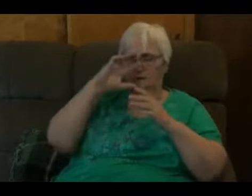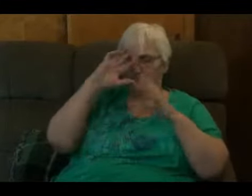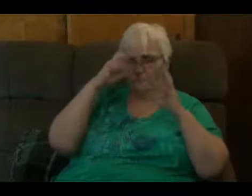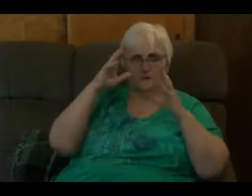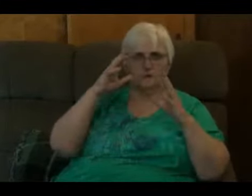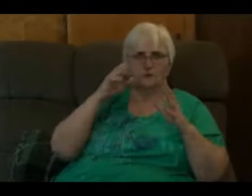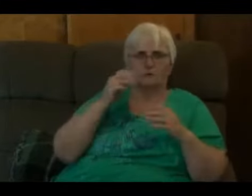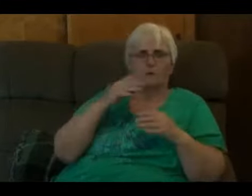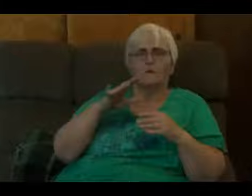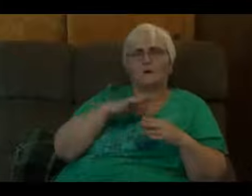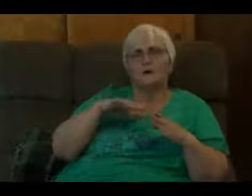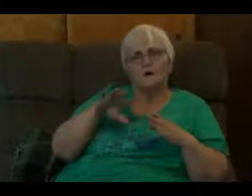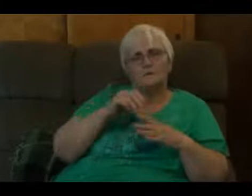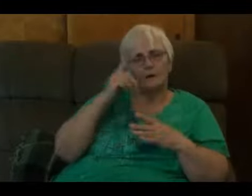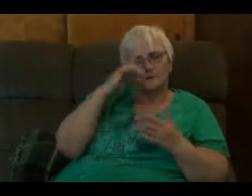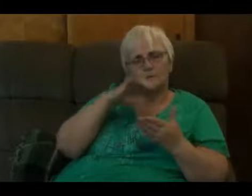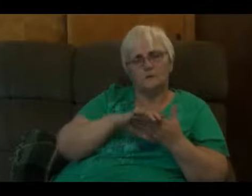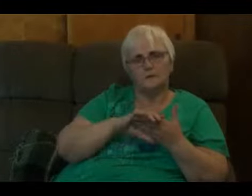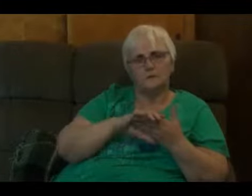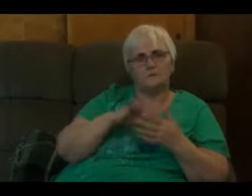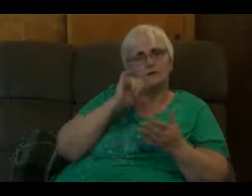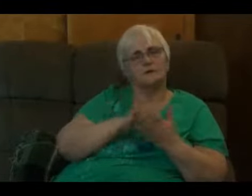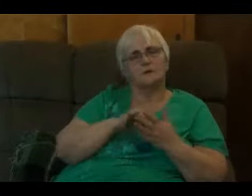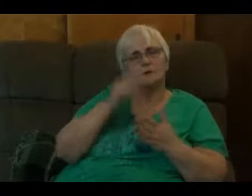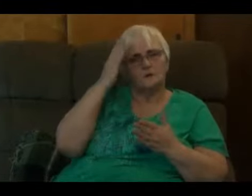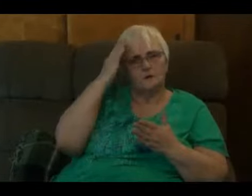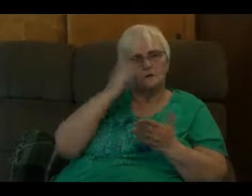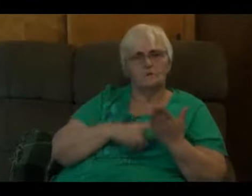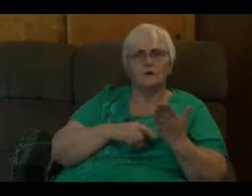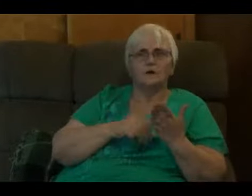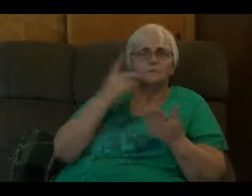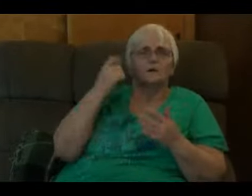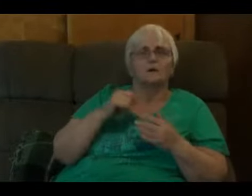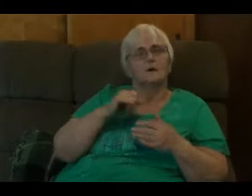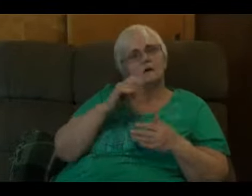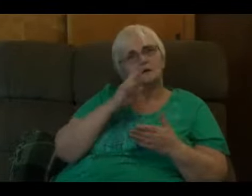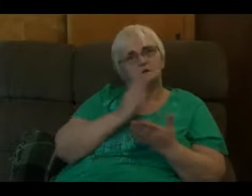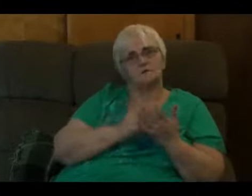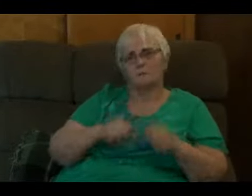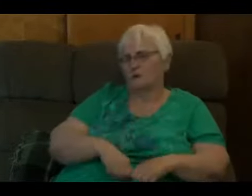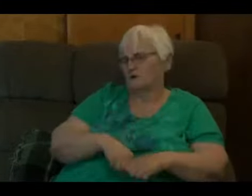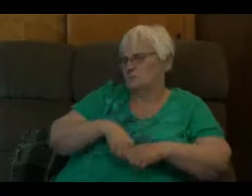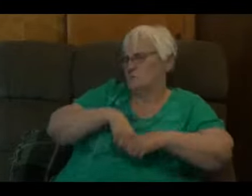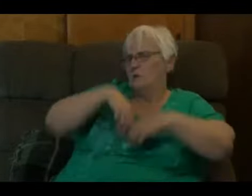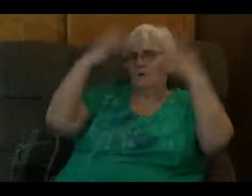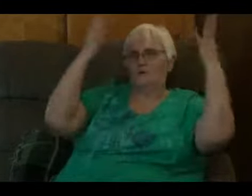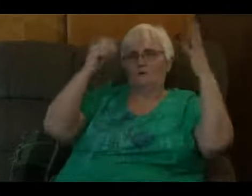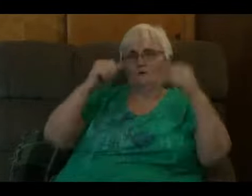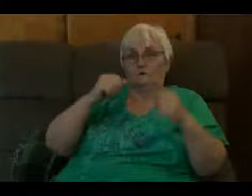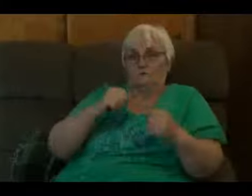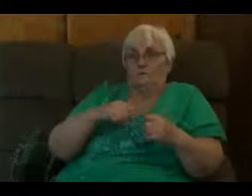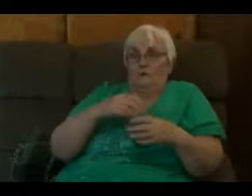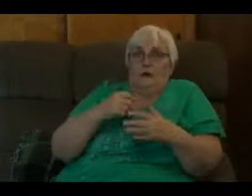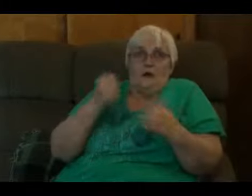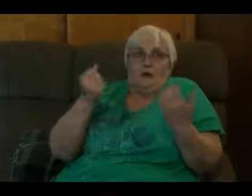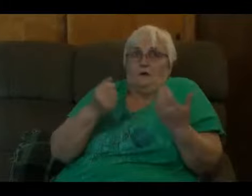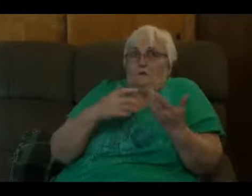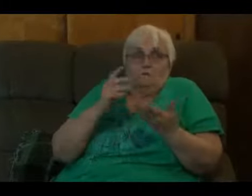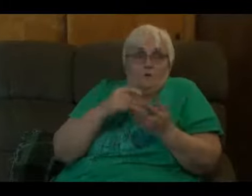People walk around believing that, you know what, because of some explosion from nowhere, now we're